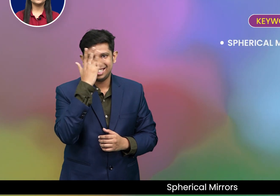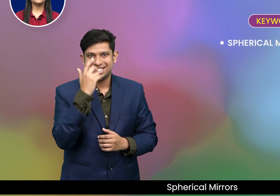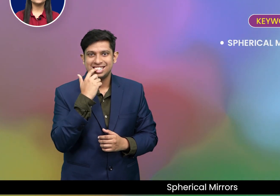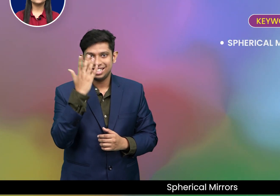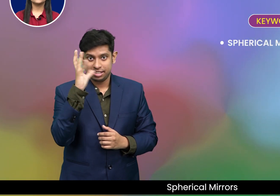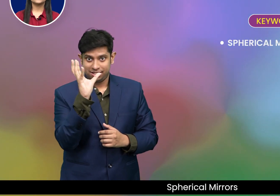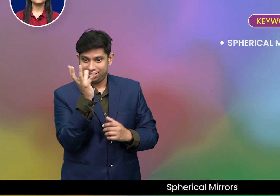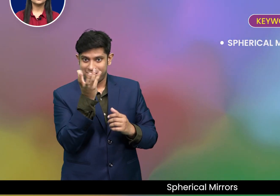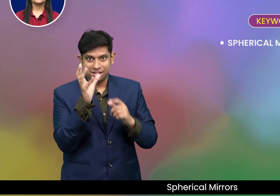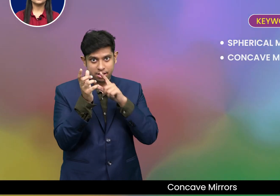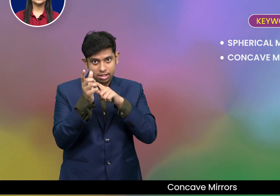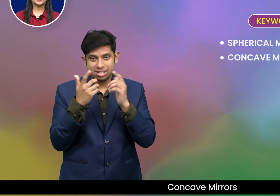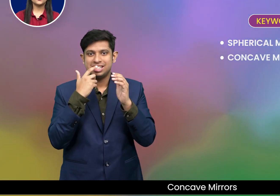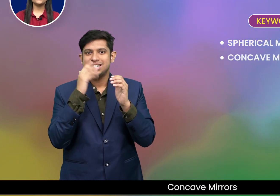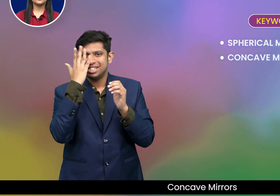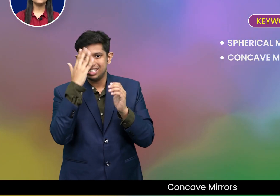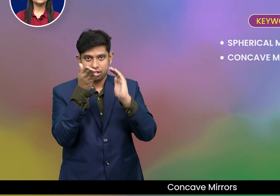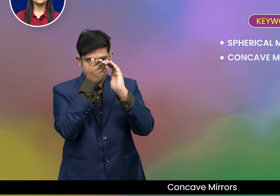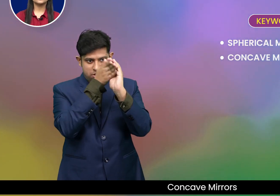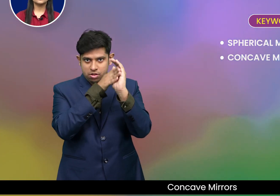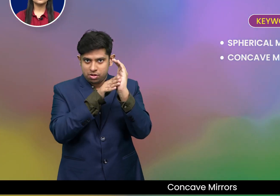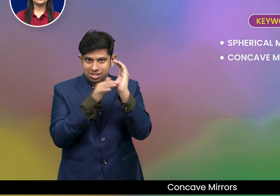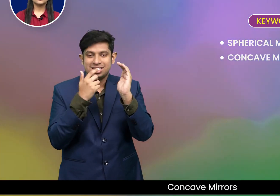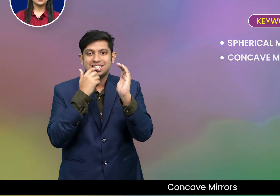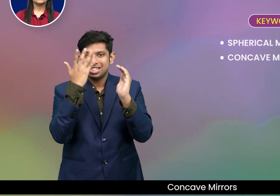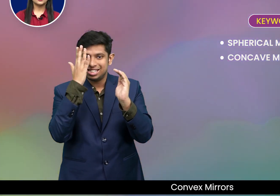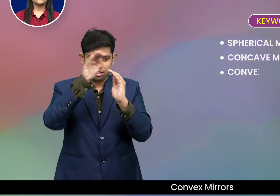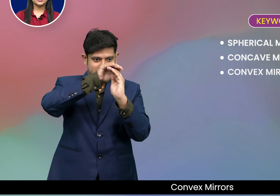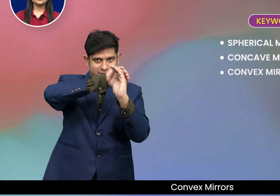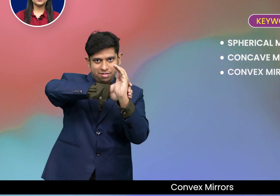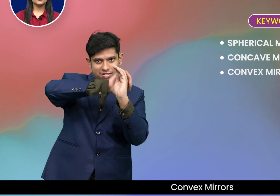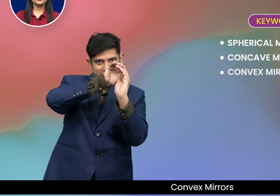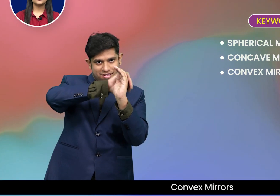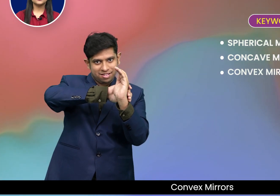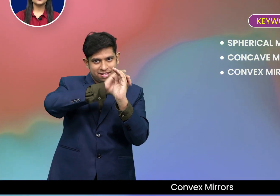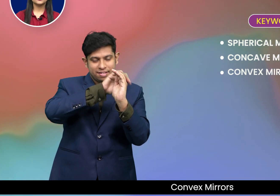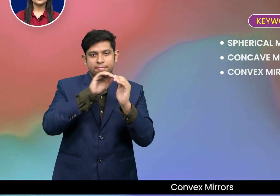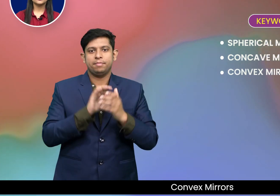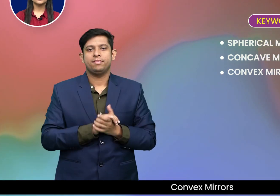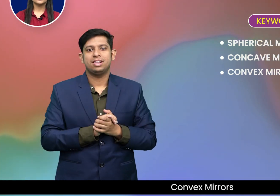spherical mirrors, concave mirrors, convex mirrors,